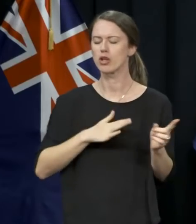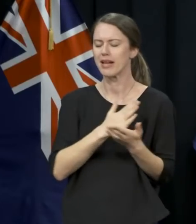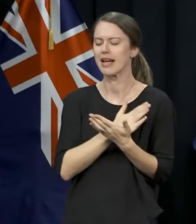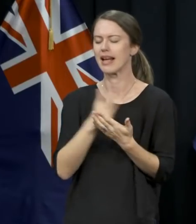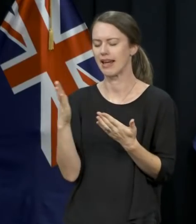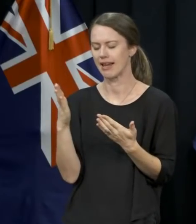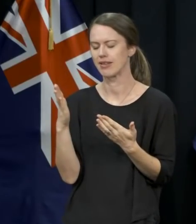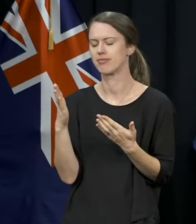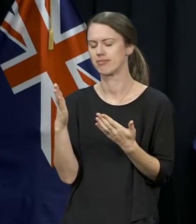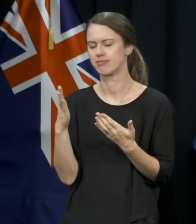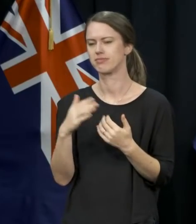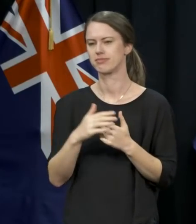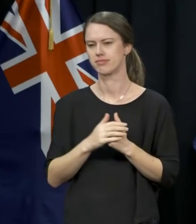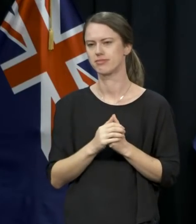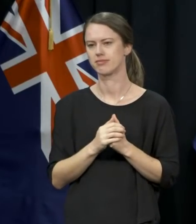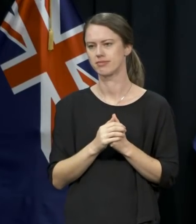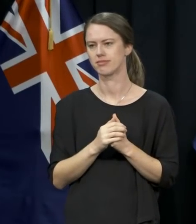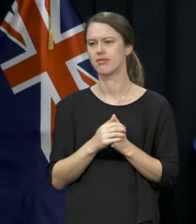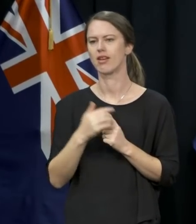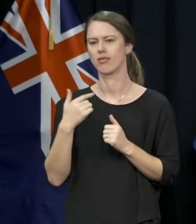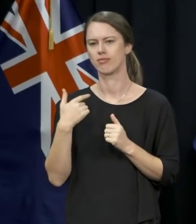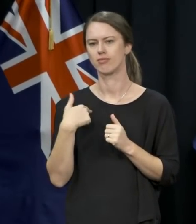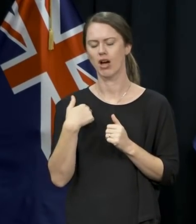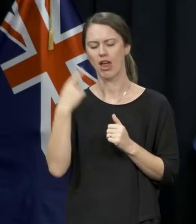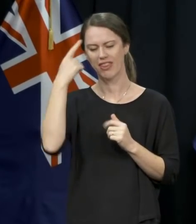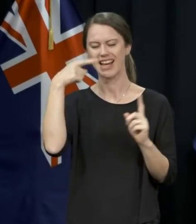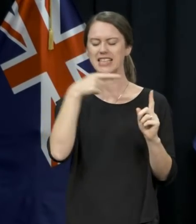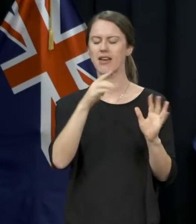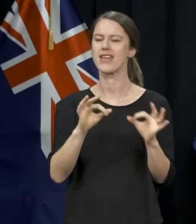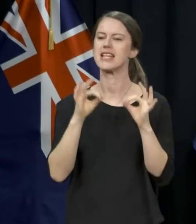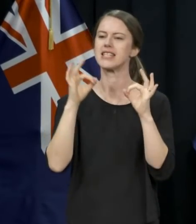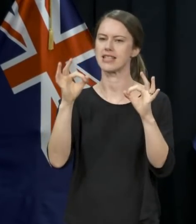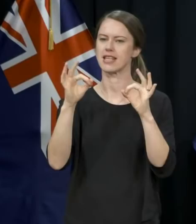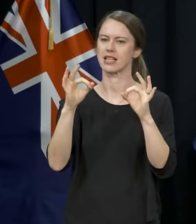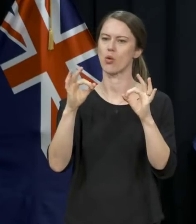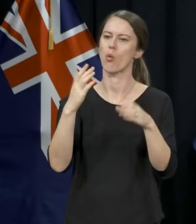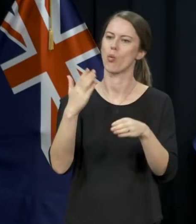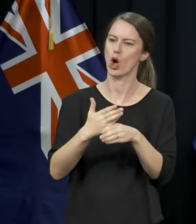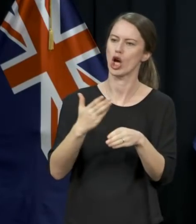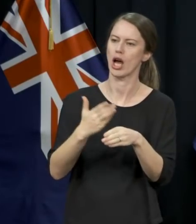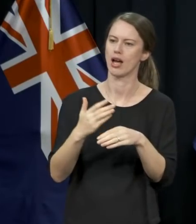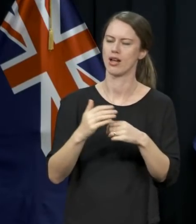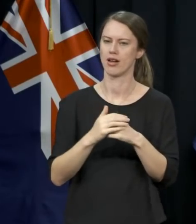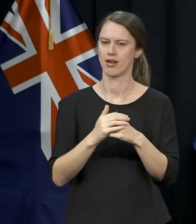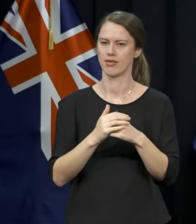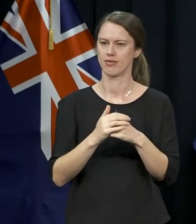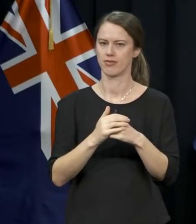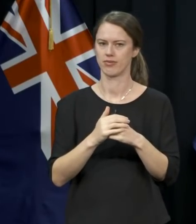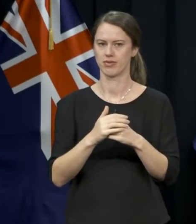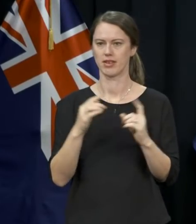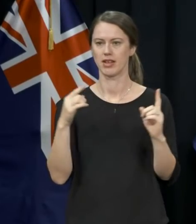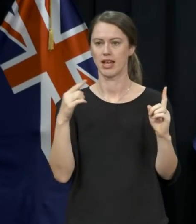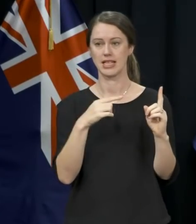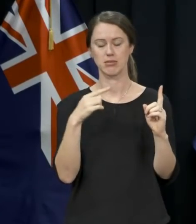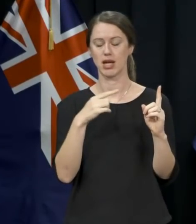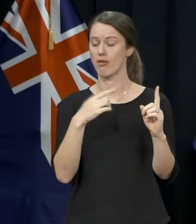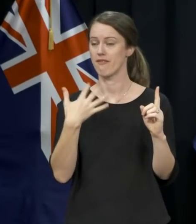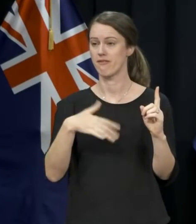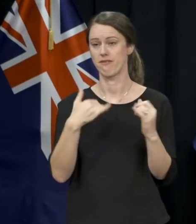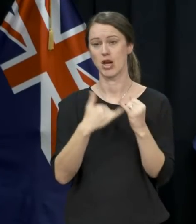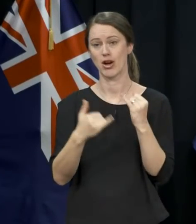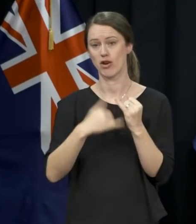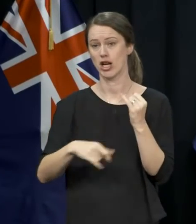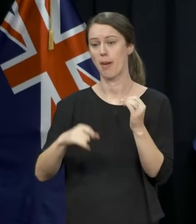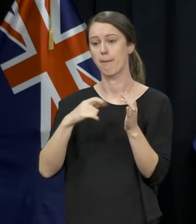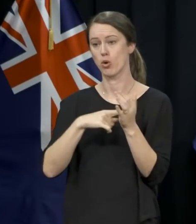I've said all the way through, which is that I regard him as an exceptional public servant. I've been very clear that I think he's been pivotal in New